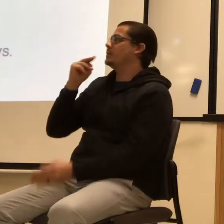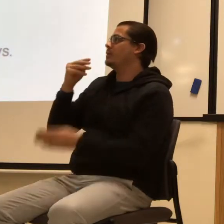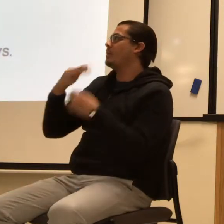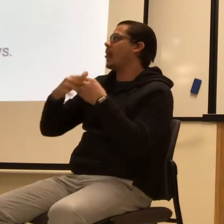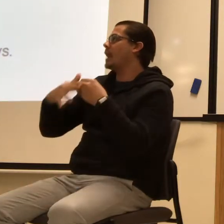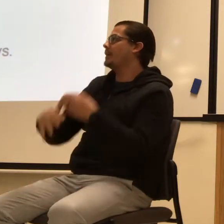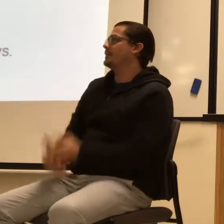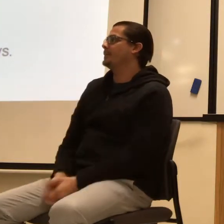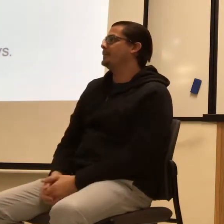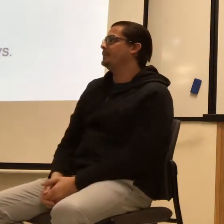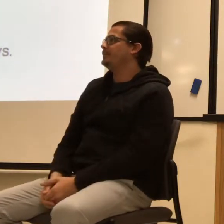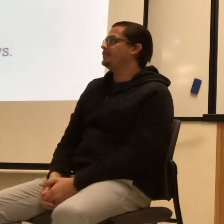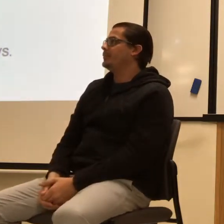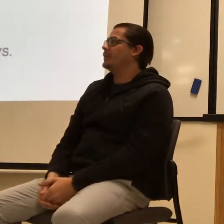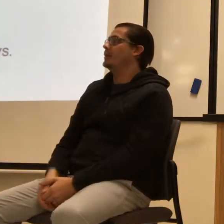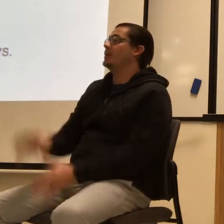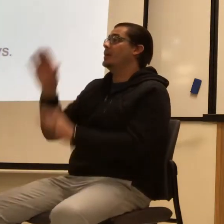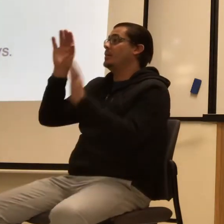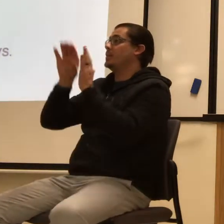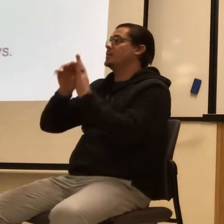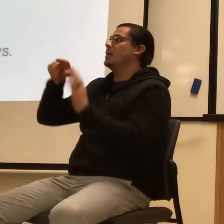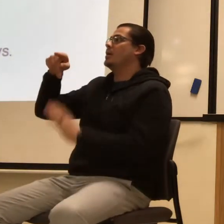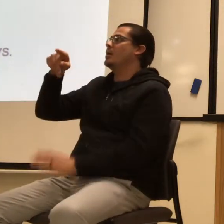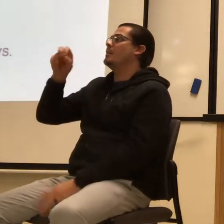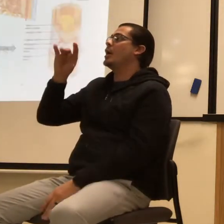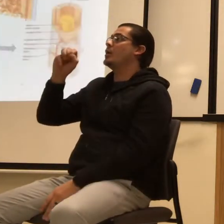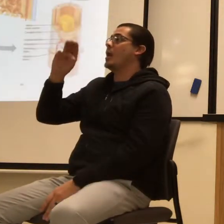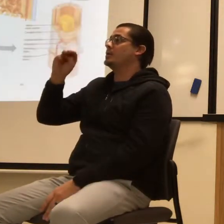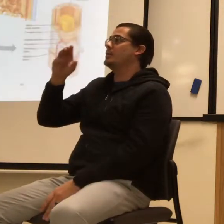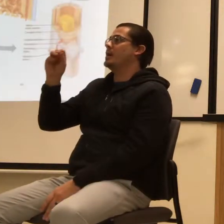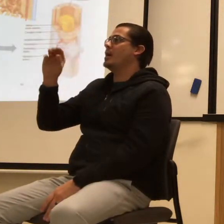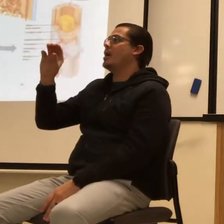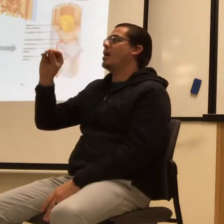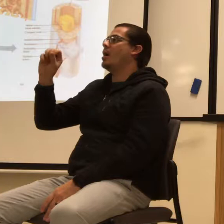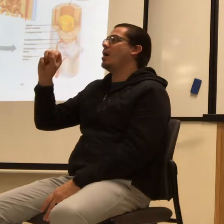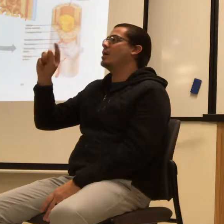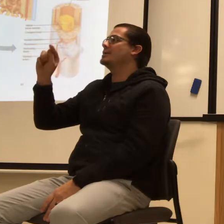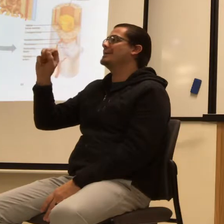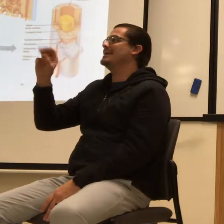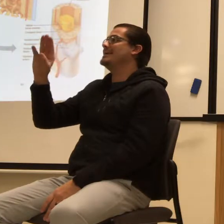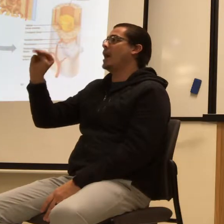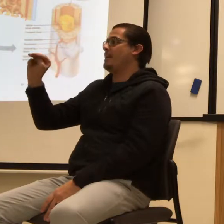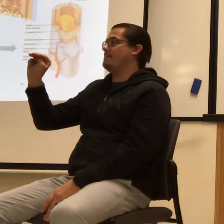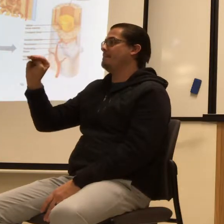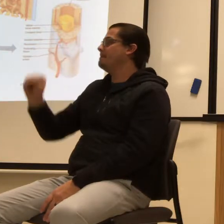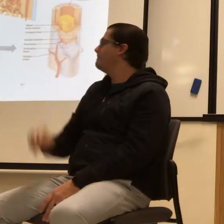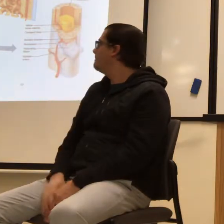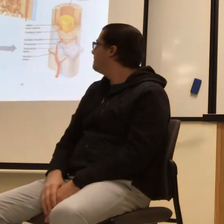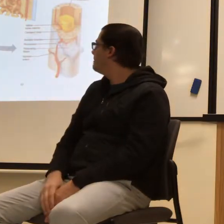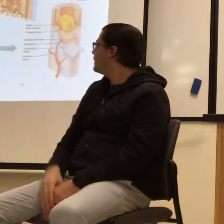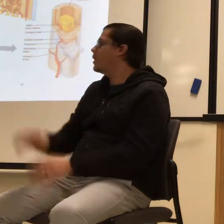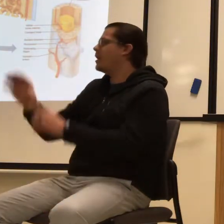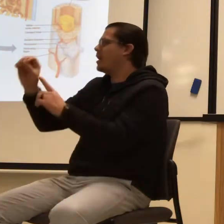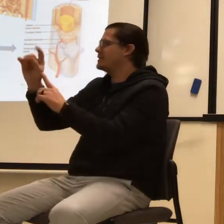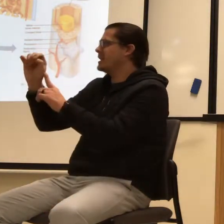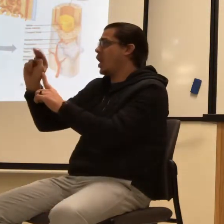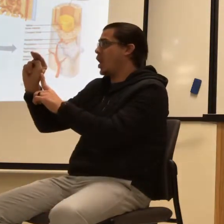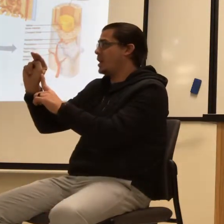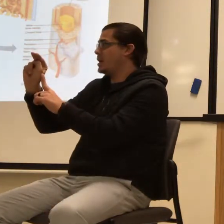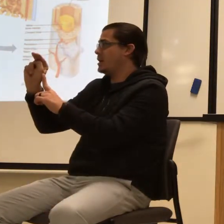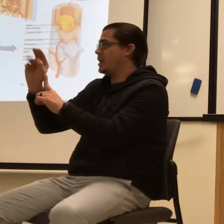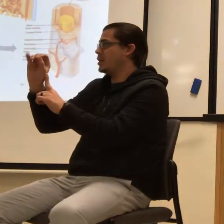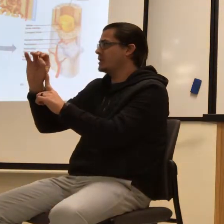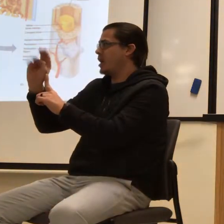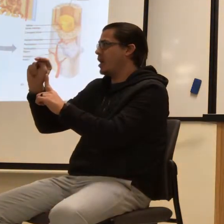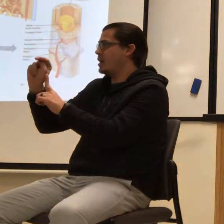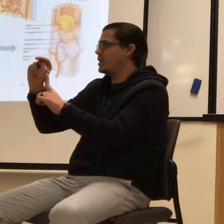Here's some pictures I have on the periosteum and osteum, but I pretty much already described them in your notes when we looked at the model. The pictures are good to look at if